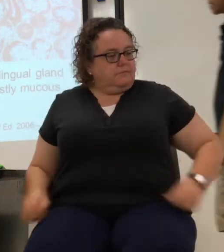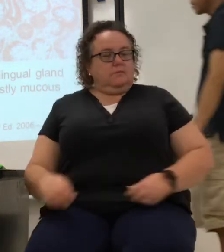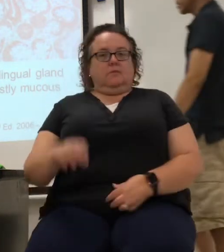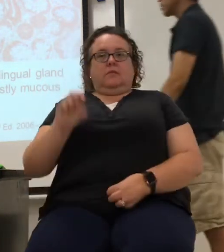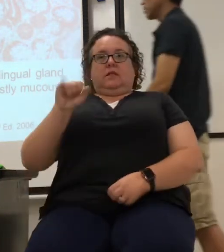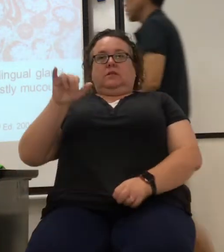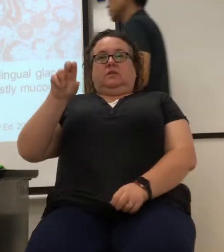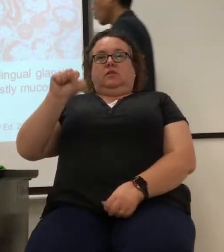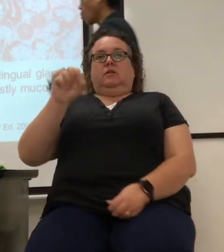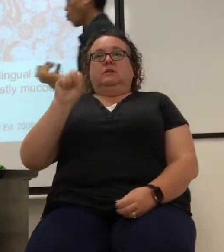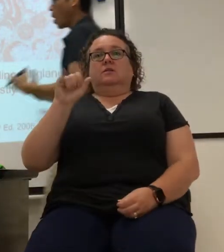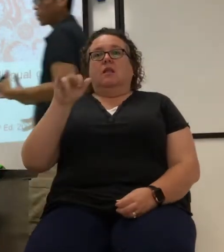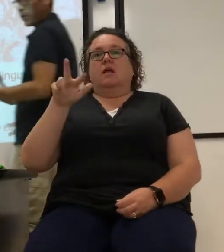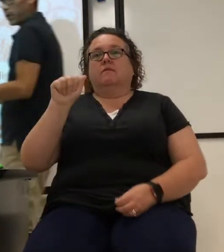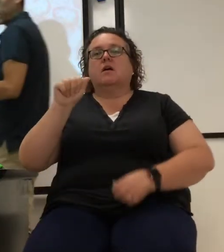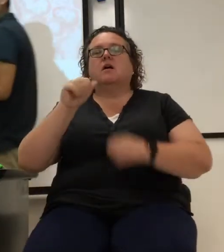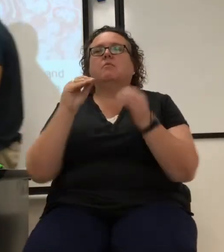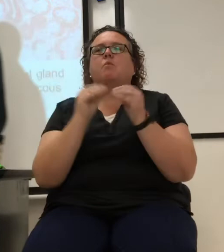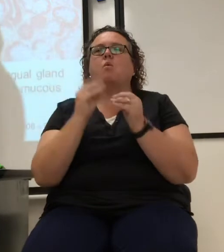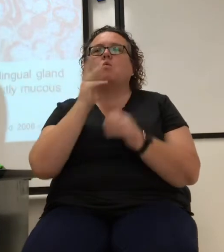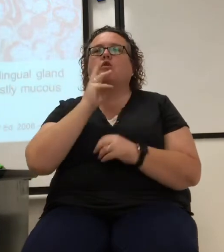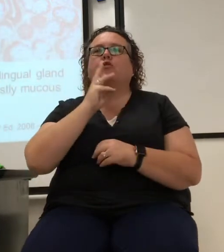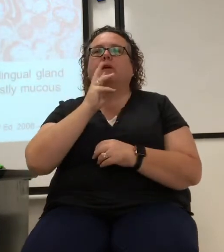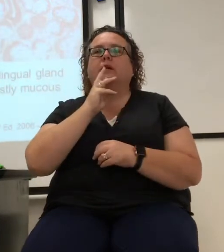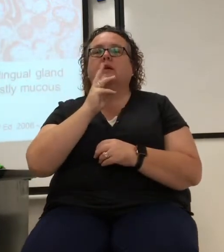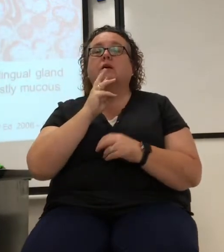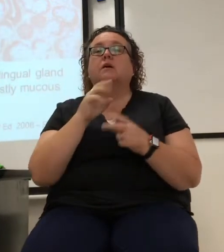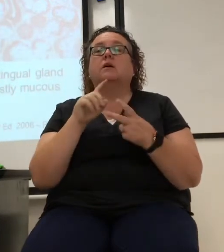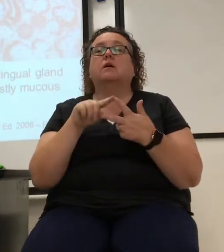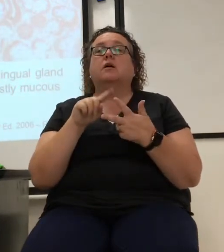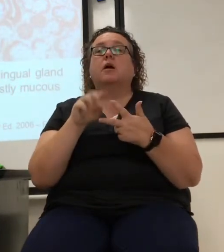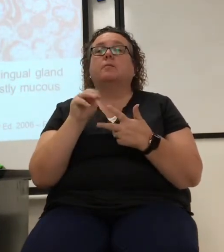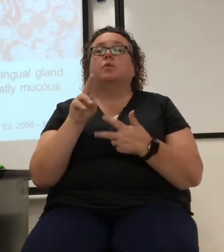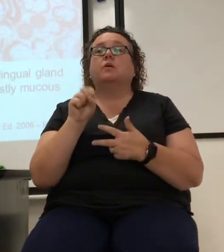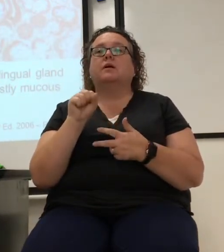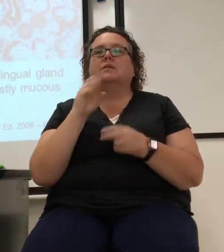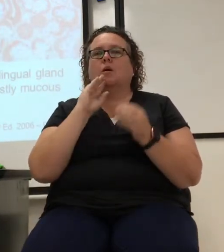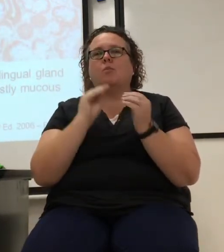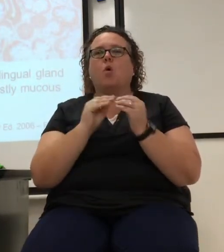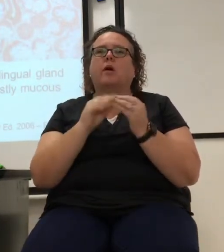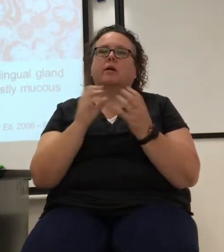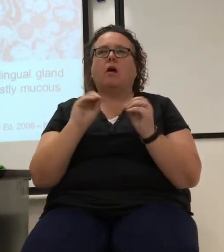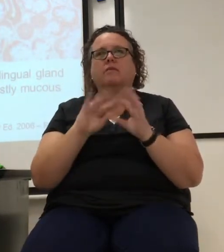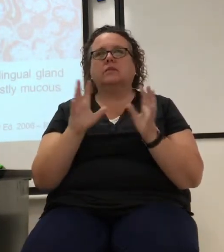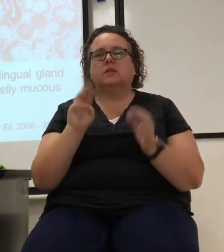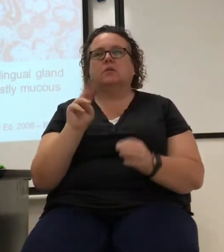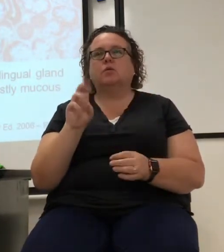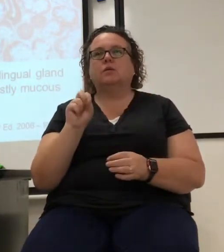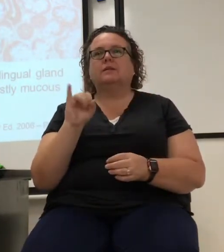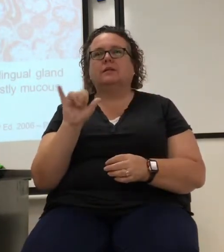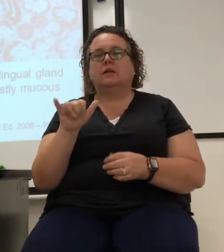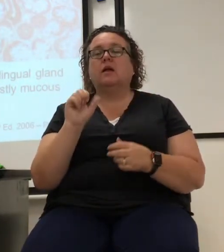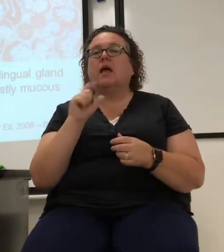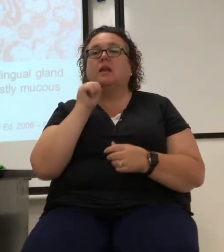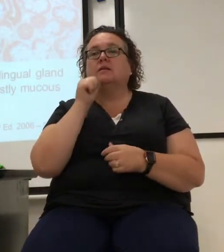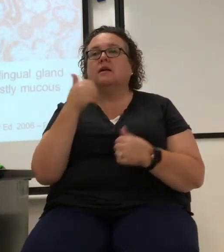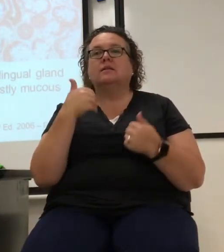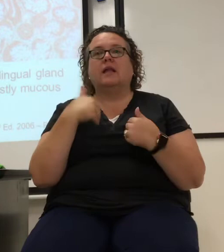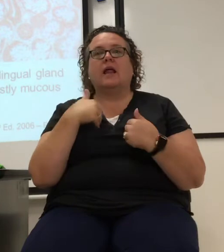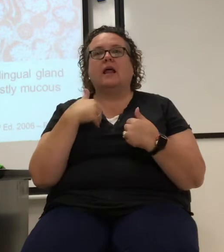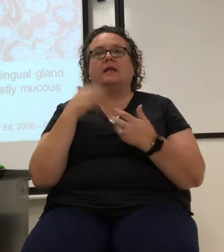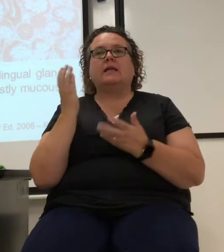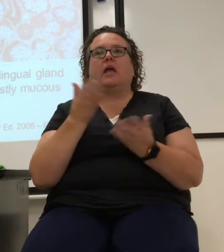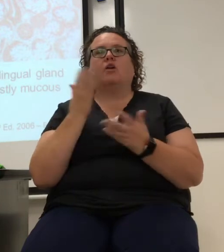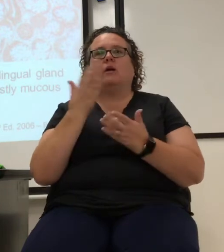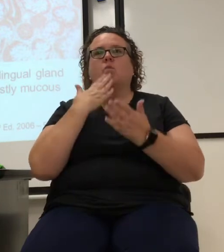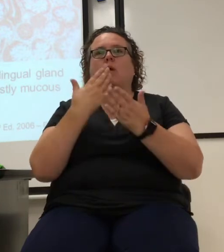Serous saliva is more watery. Mucus saliva obviously is more mucousy, and it doesn't carry well